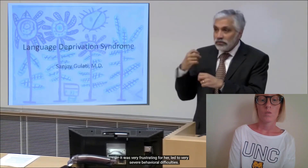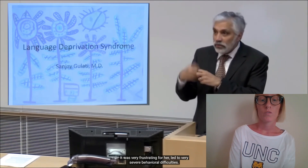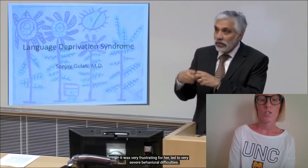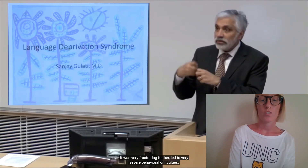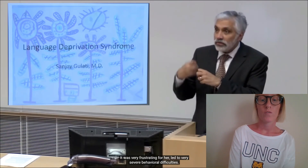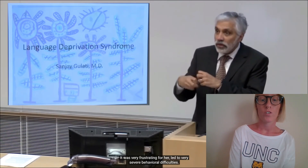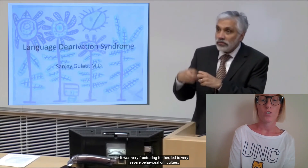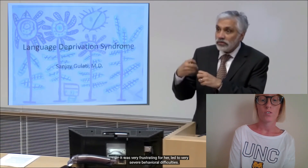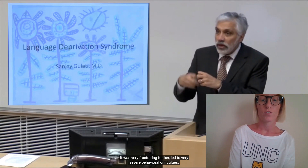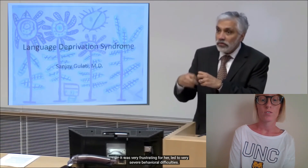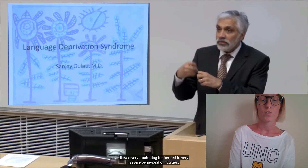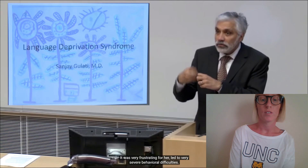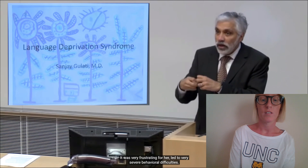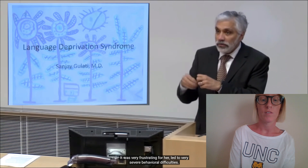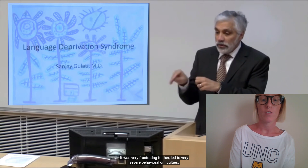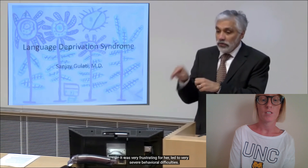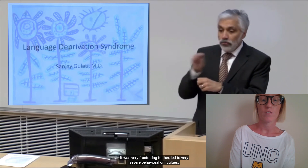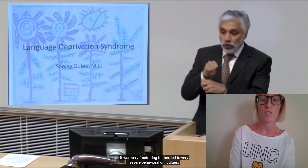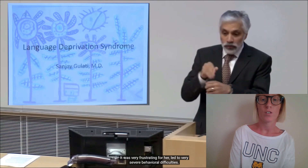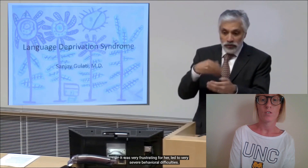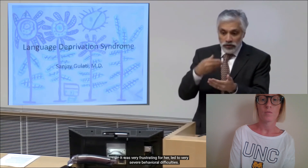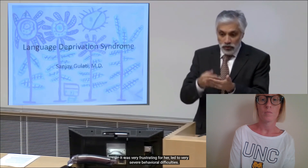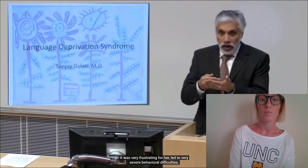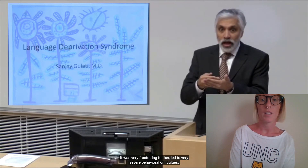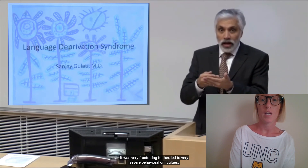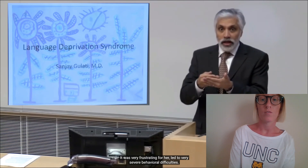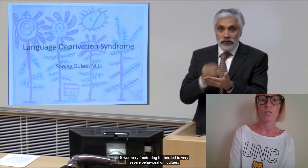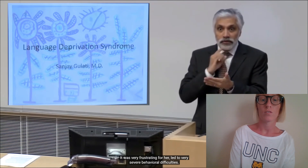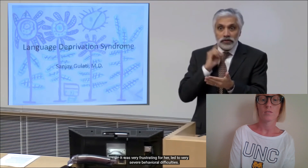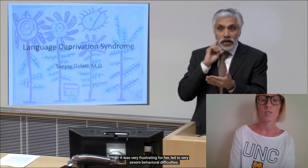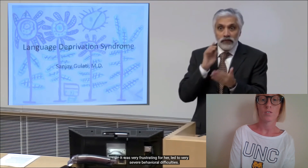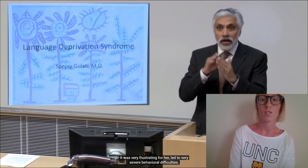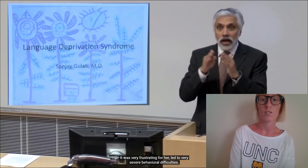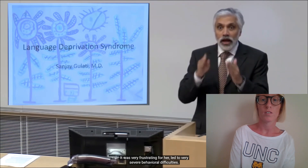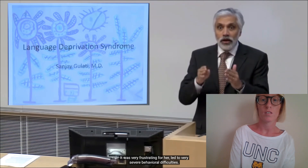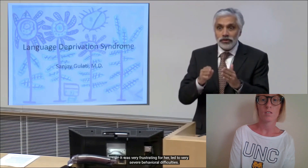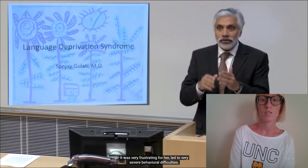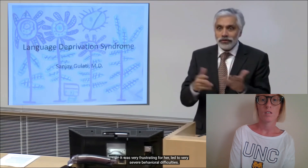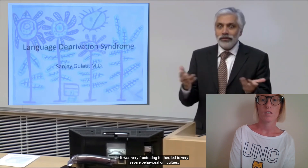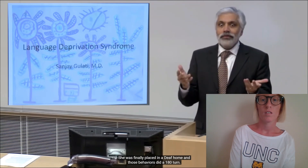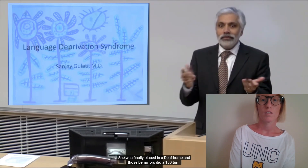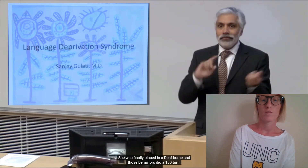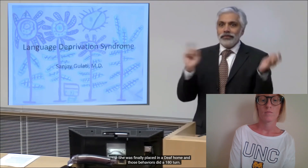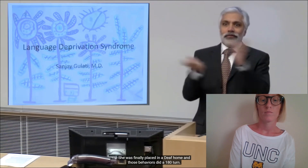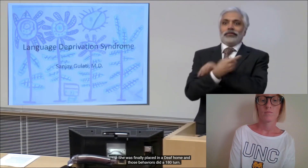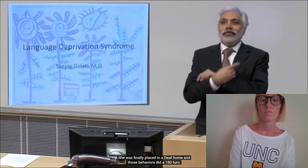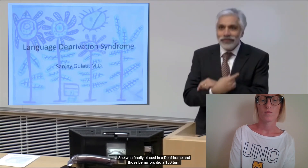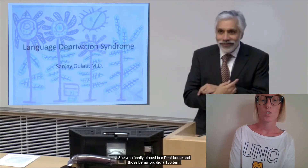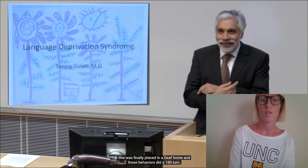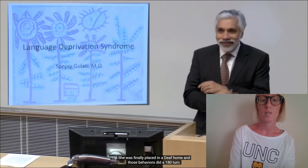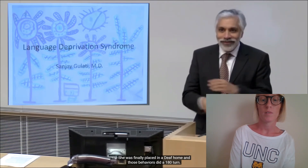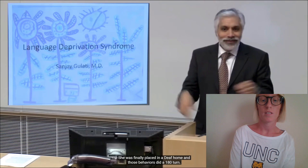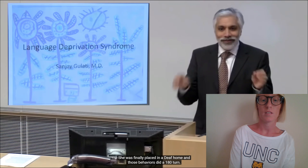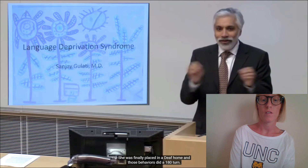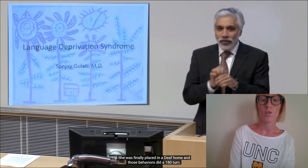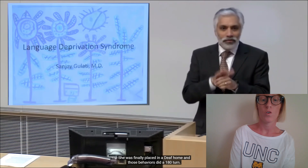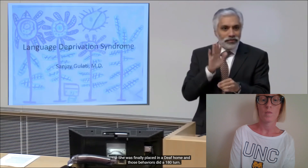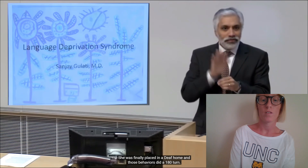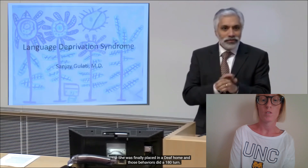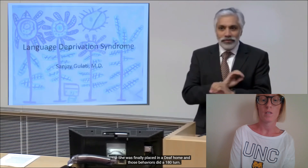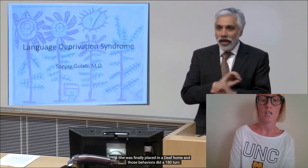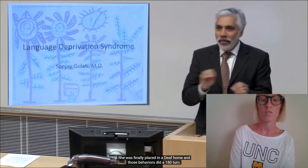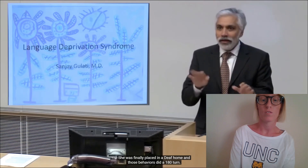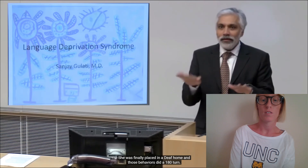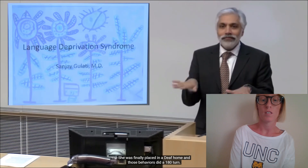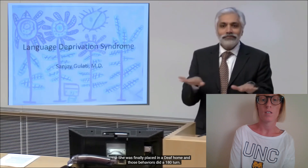It was very It was frustrating for her. It led to very lead severe behavioral difficulties. She was finally placed in a deaf home, and